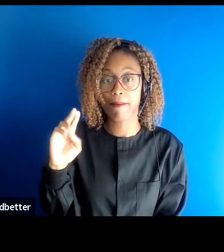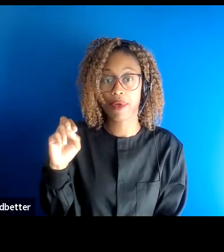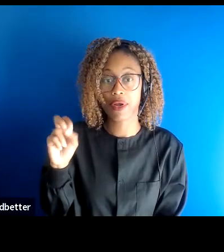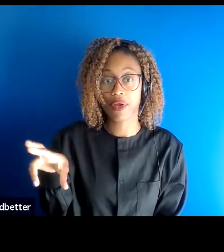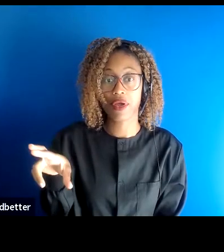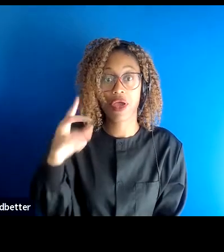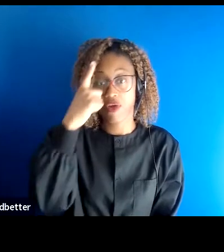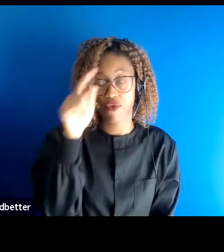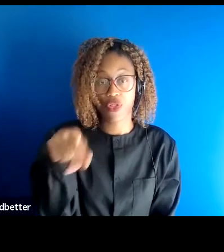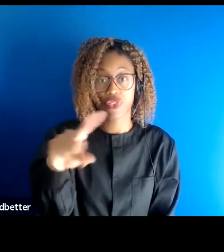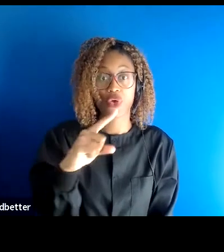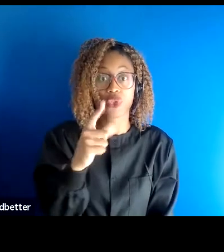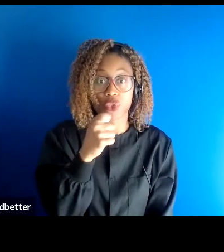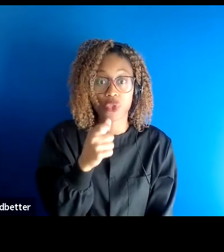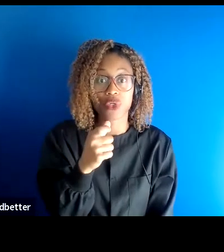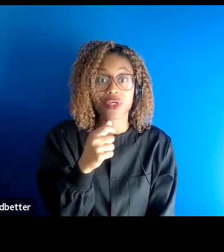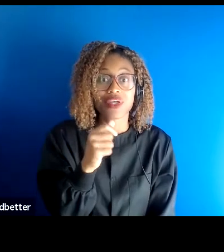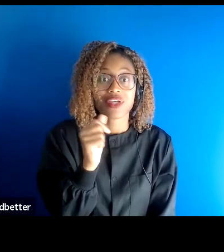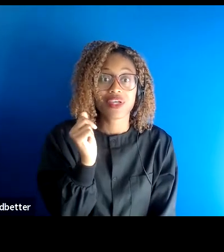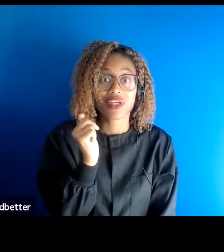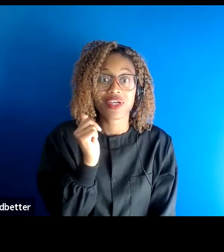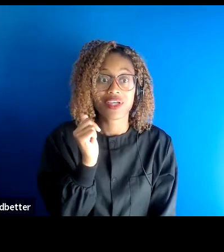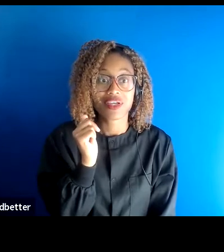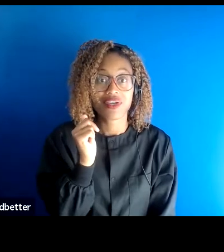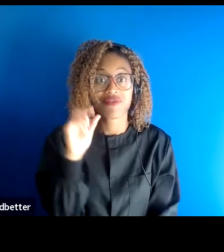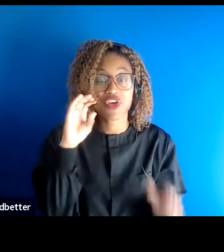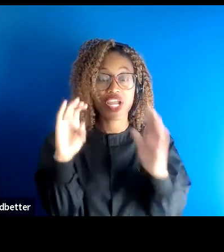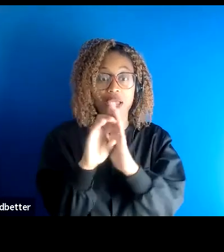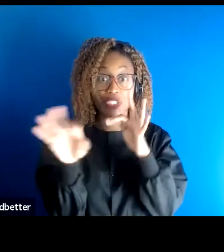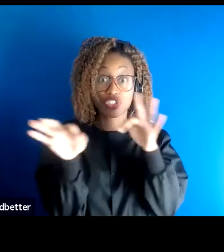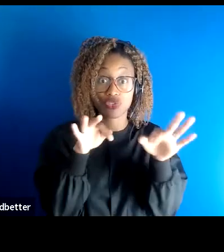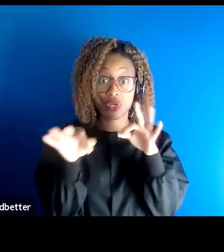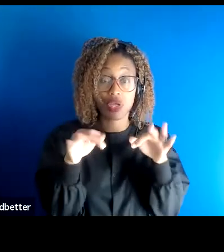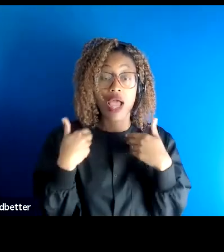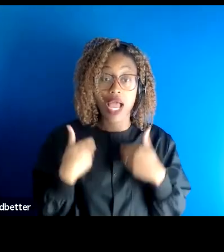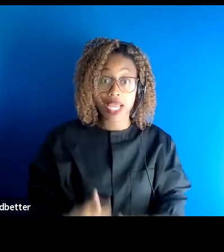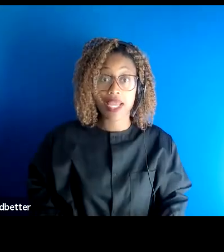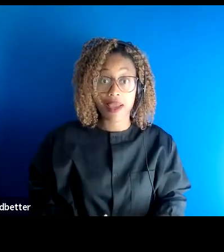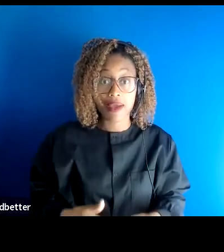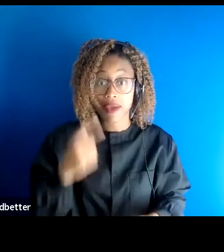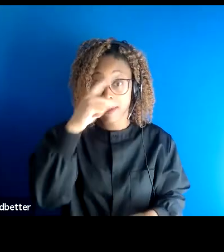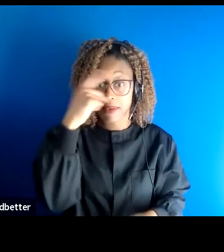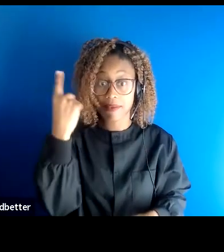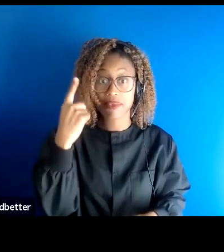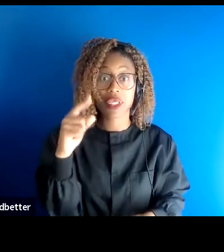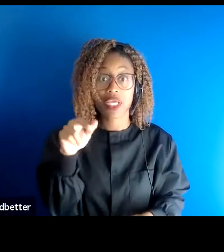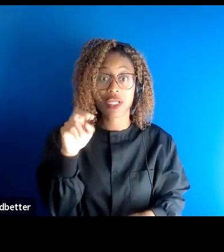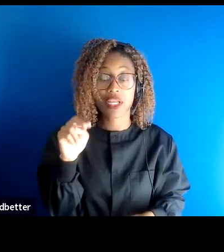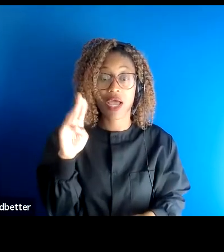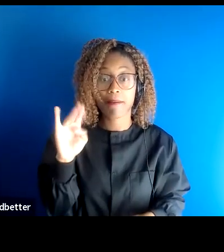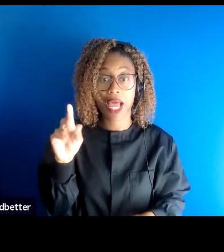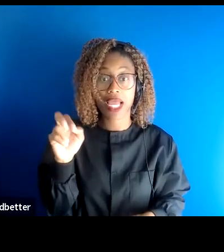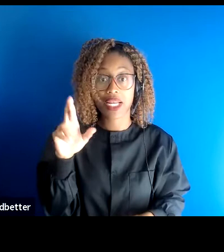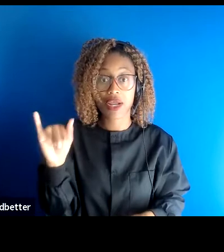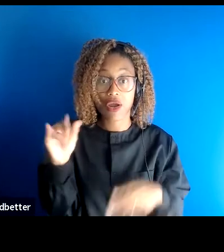For those who, for image description, I am a Black non-binary